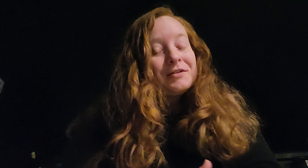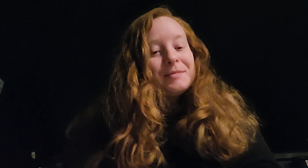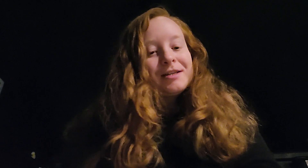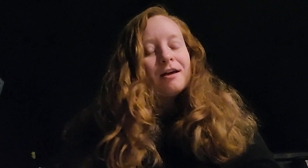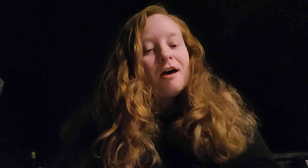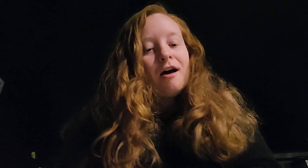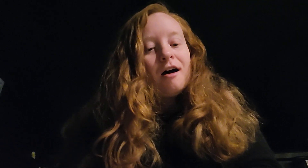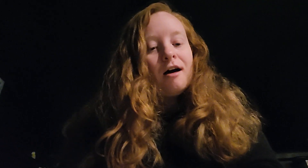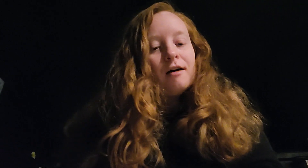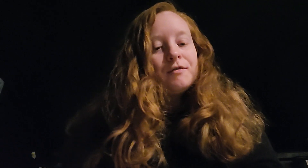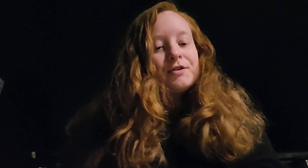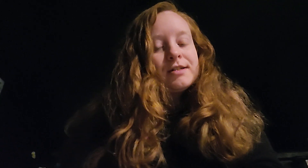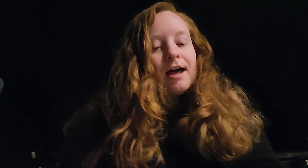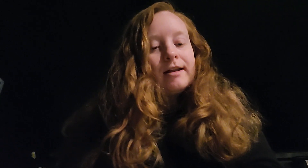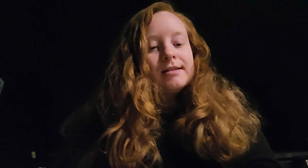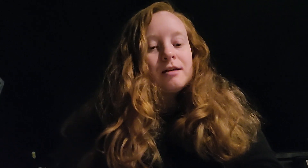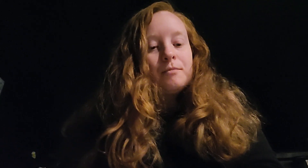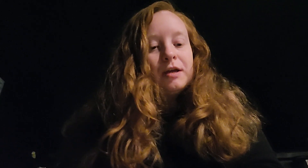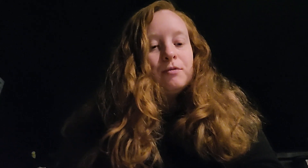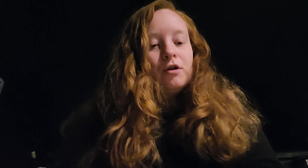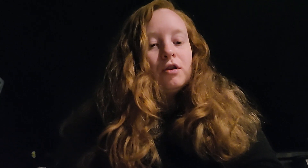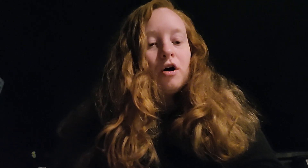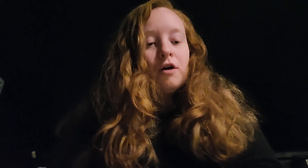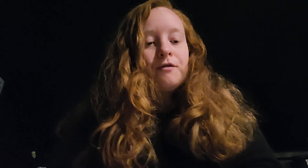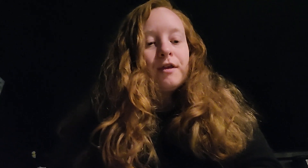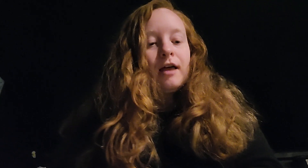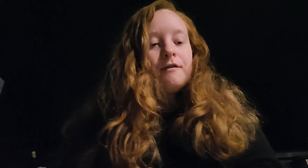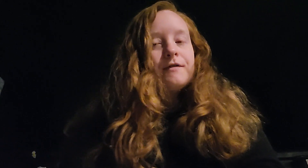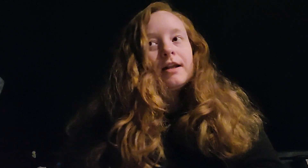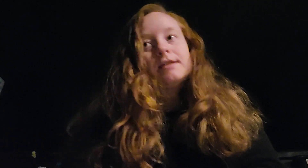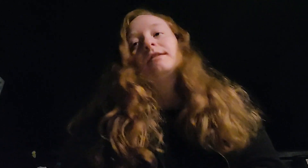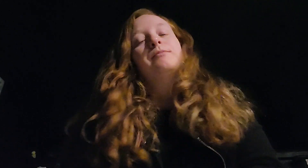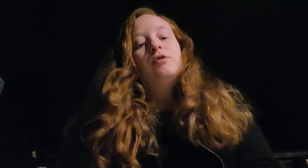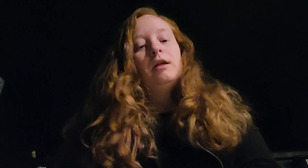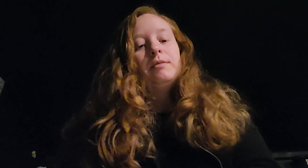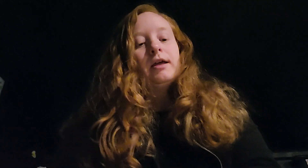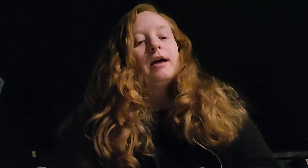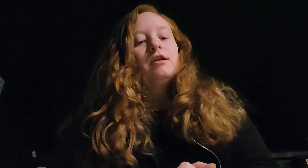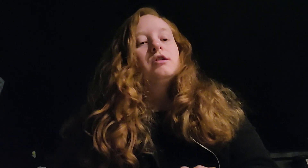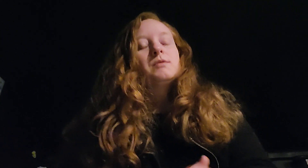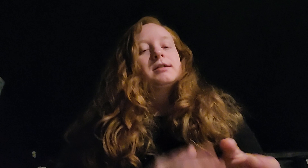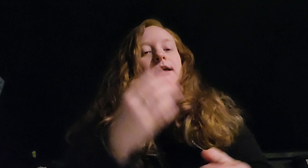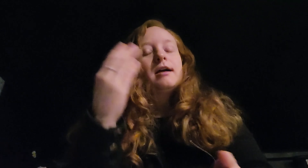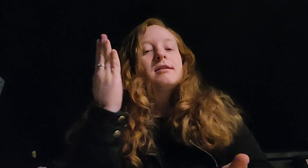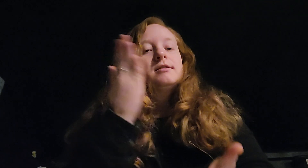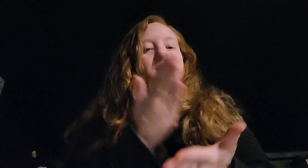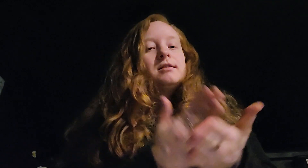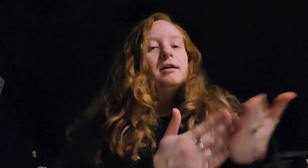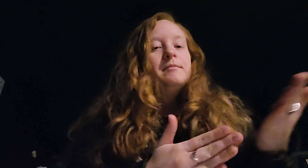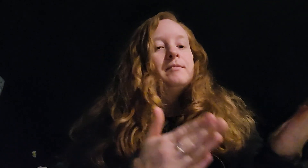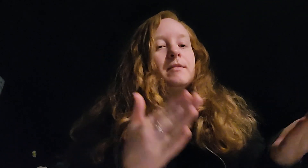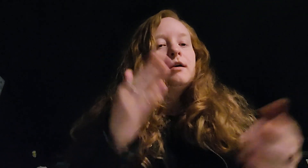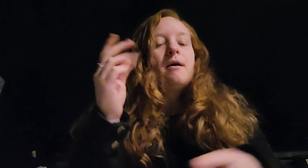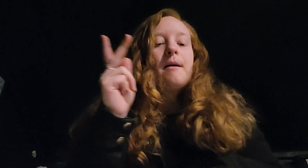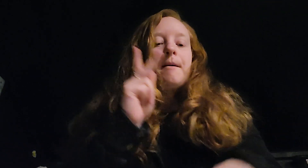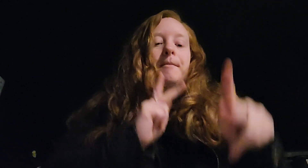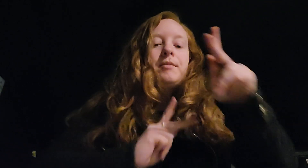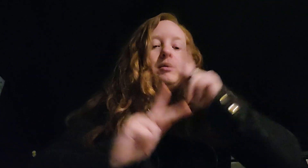interrupted, the first line is some people long for a life that is simple and planned. So we're saying some